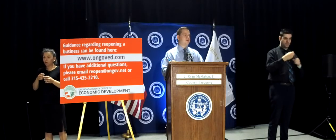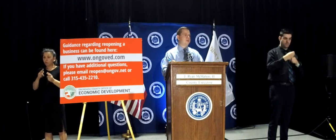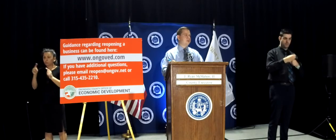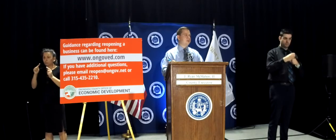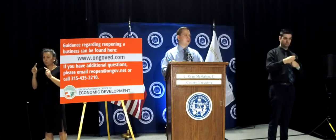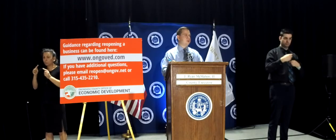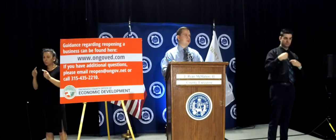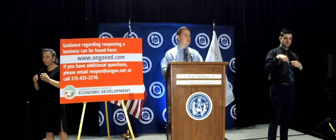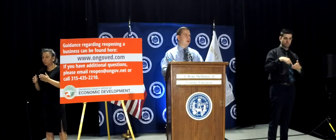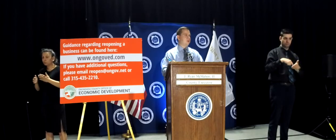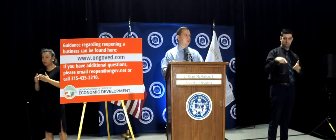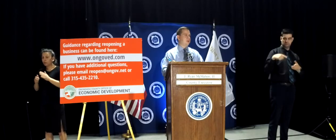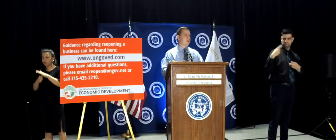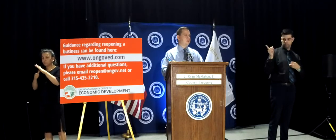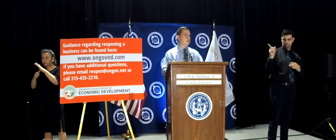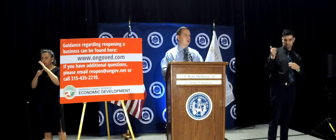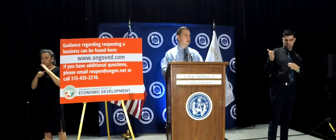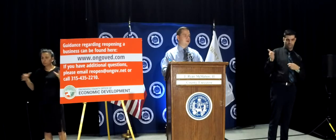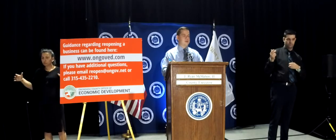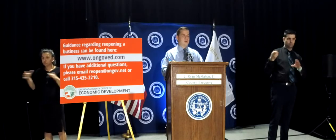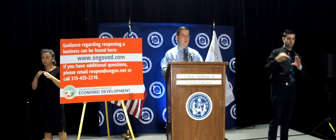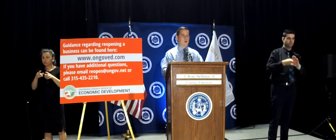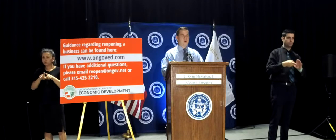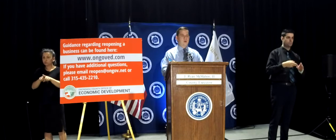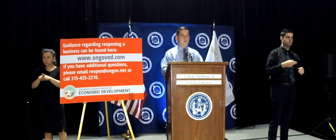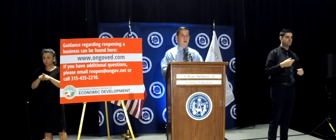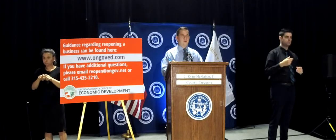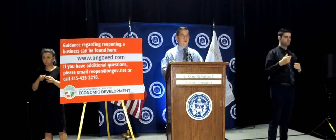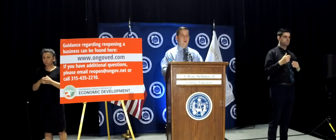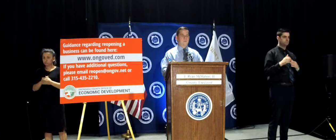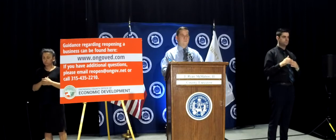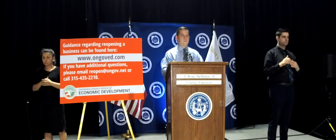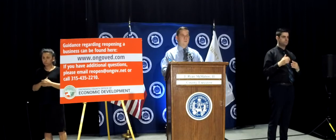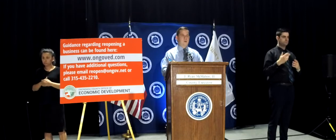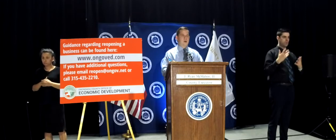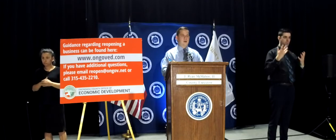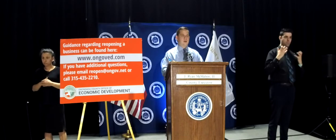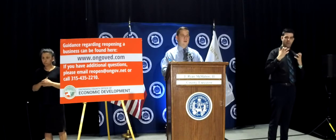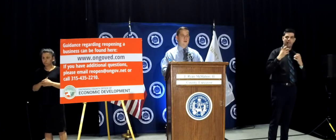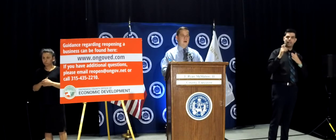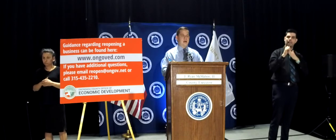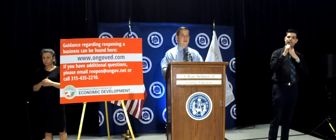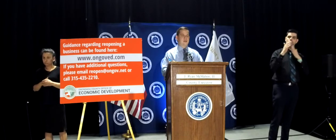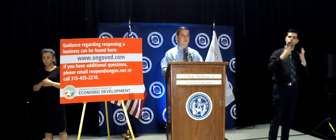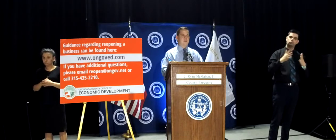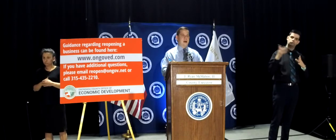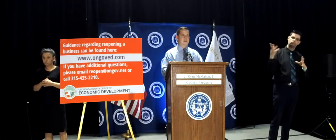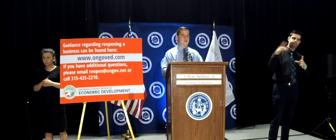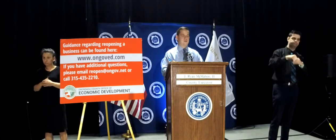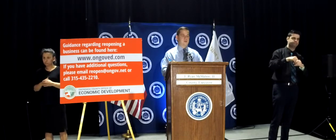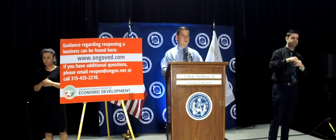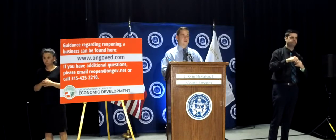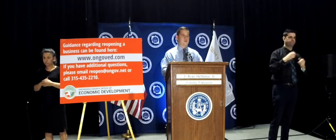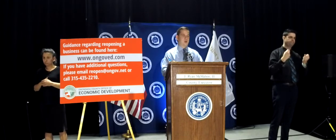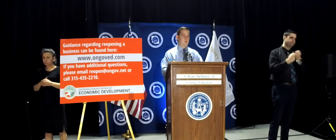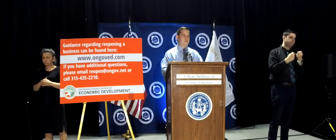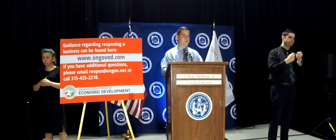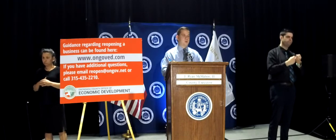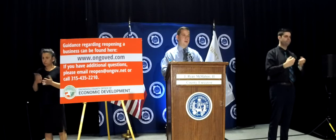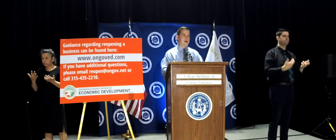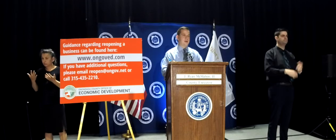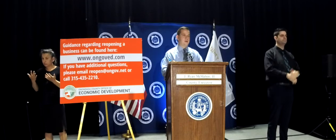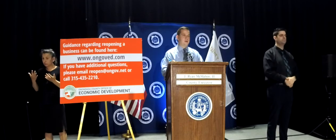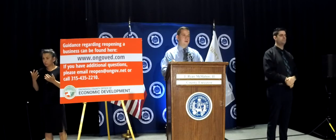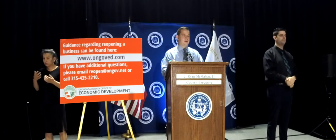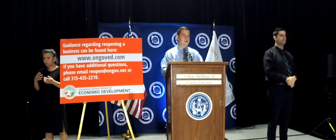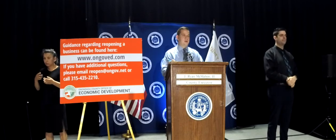would love to get the leaders together and understand more. Part of what I think is positive that there's a framework to